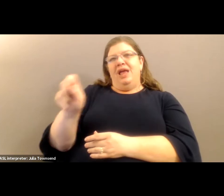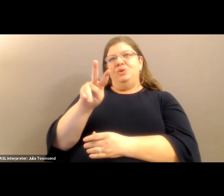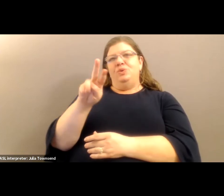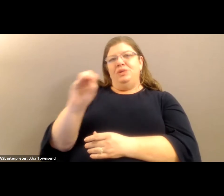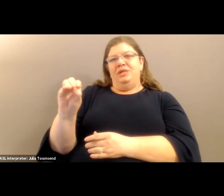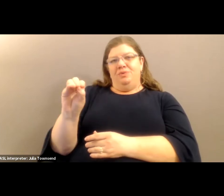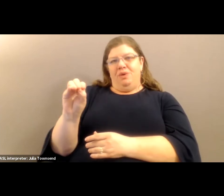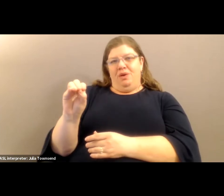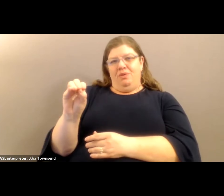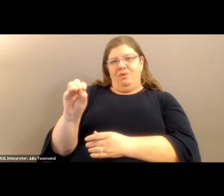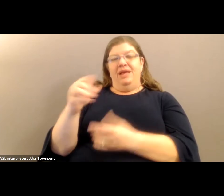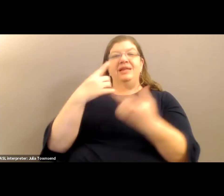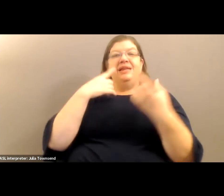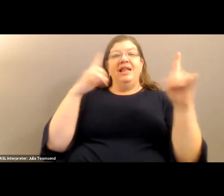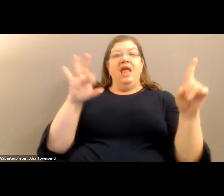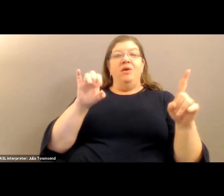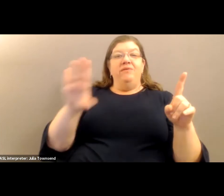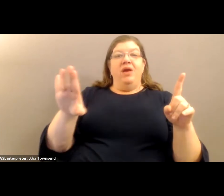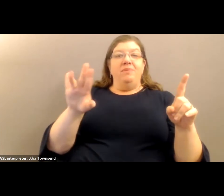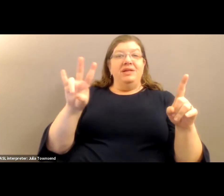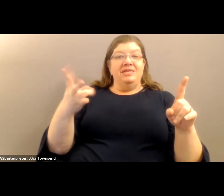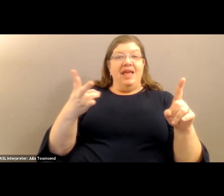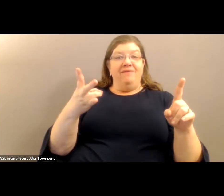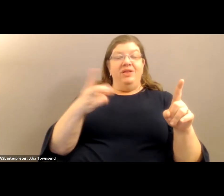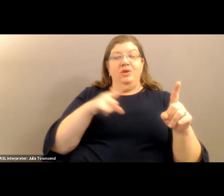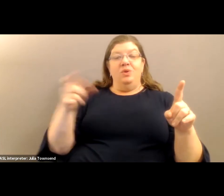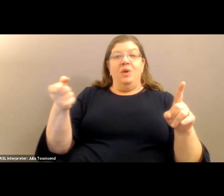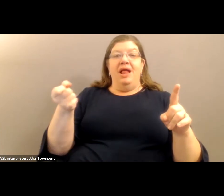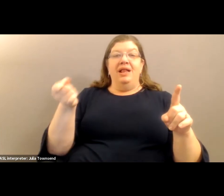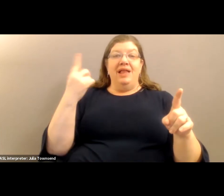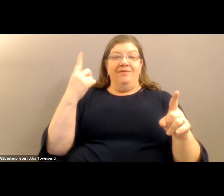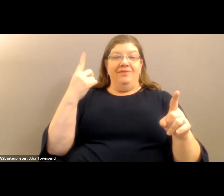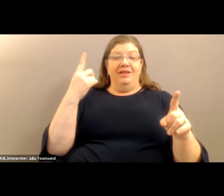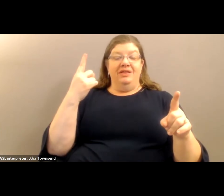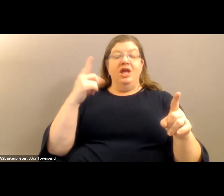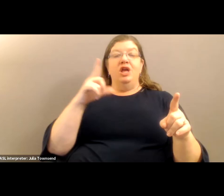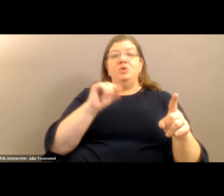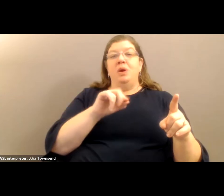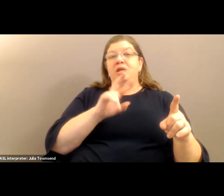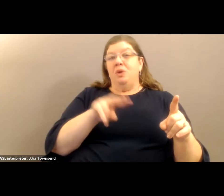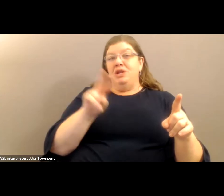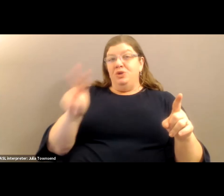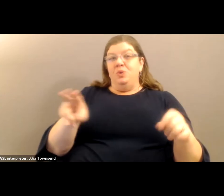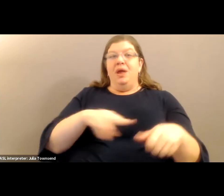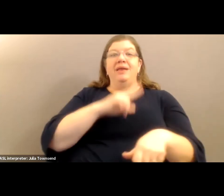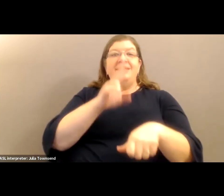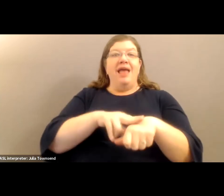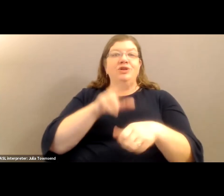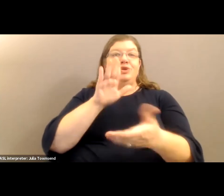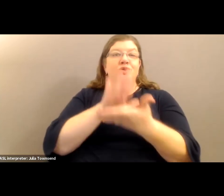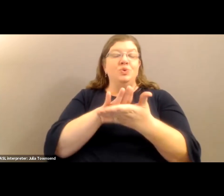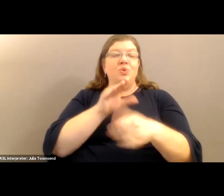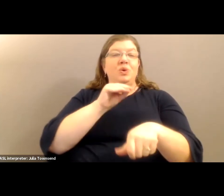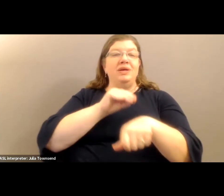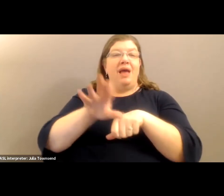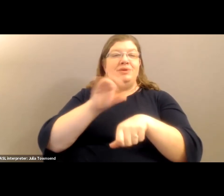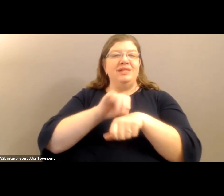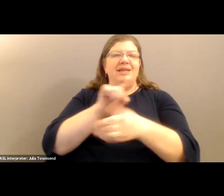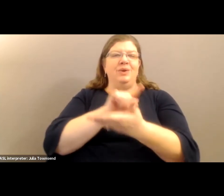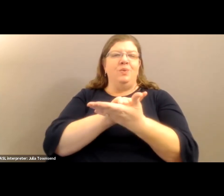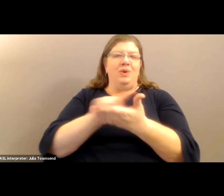2021-22-20, declaring February 7th through 11th, 2022 National School Counseling